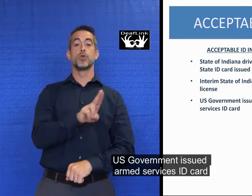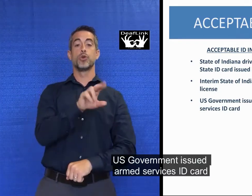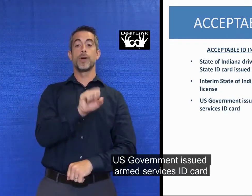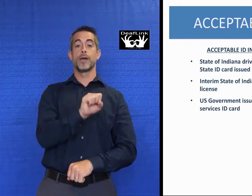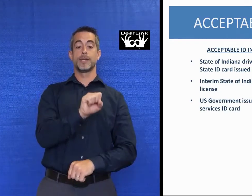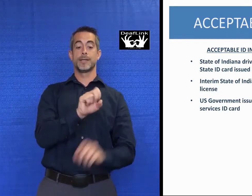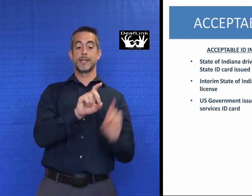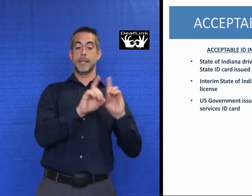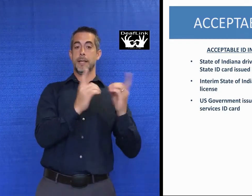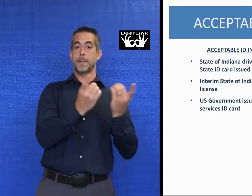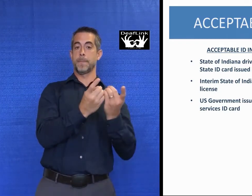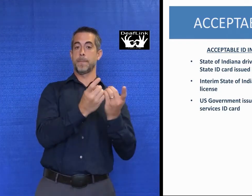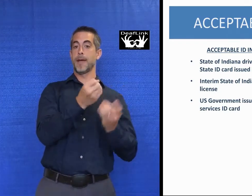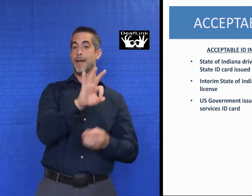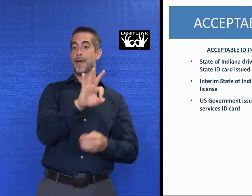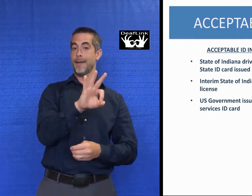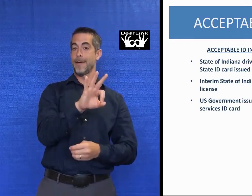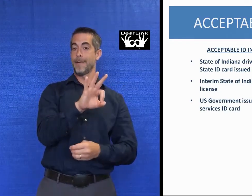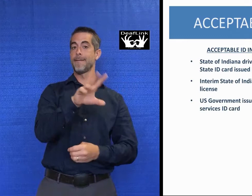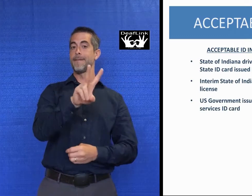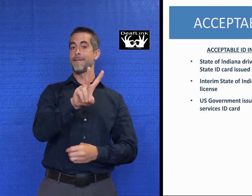card.